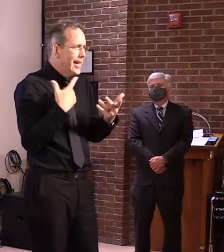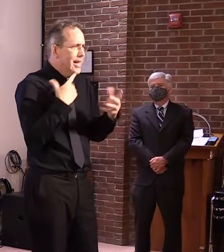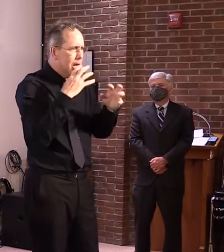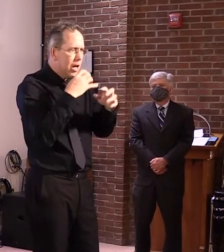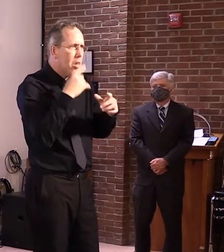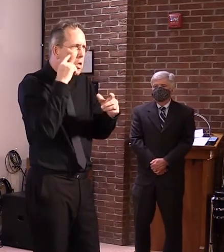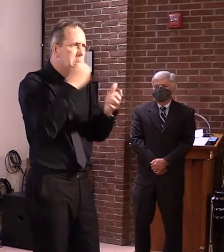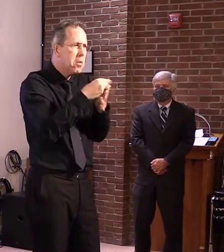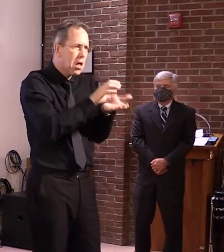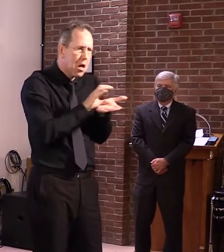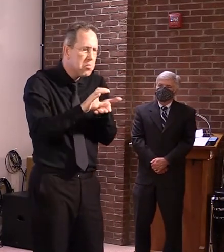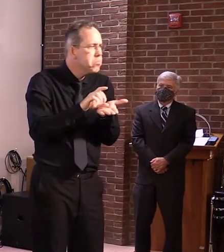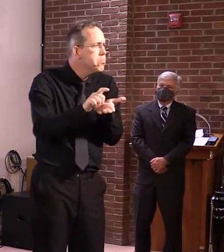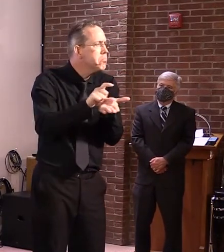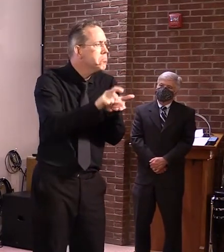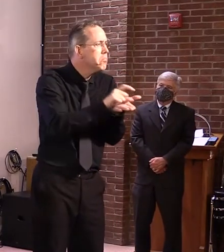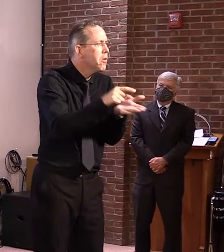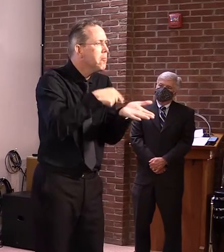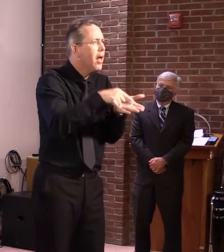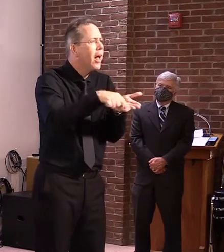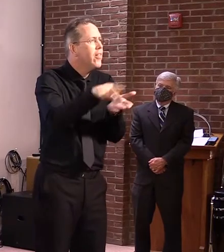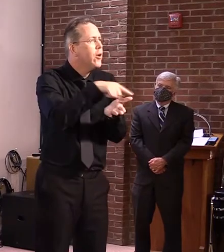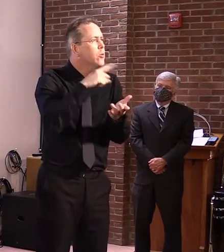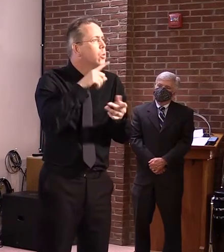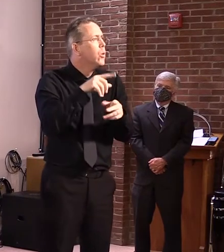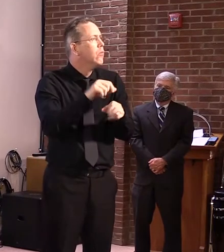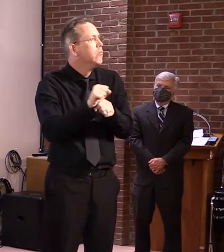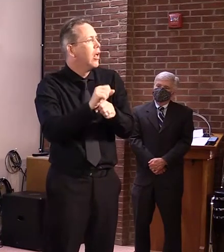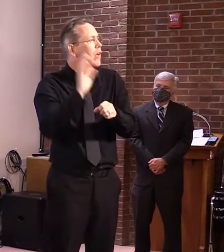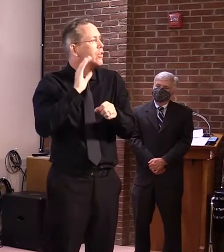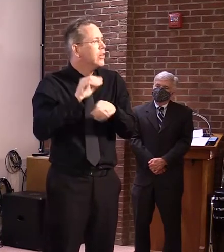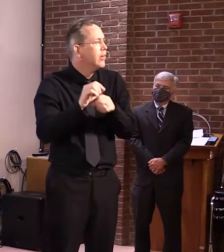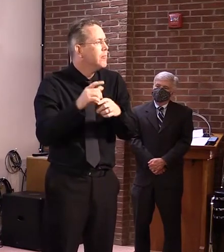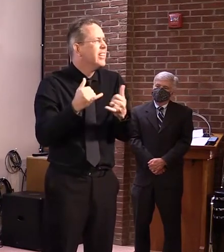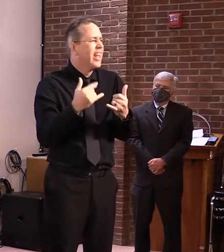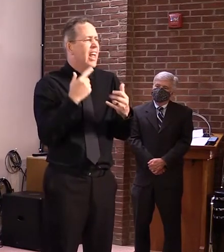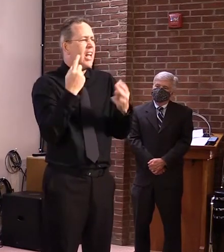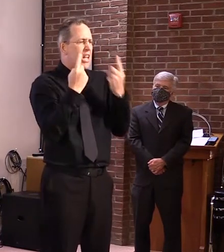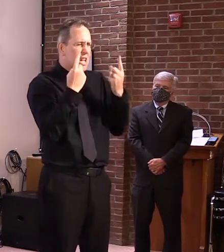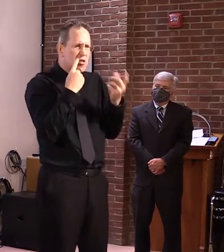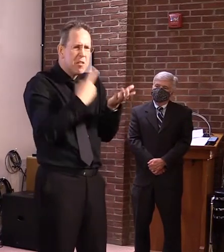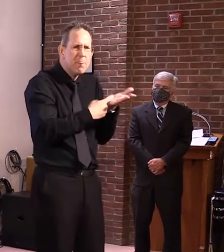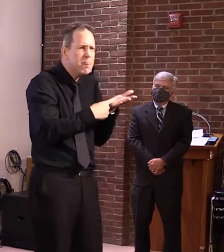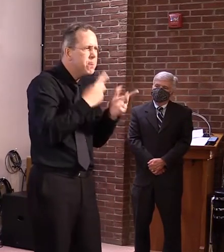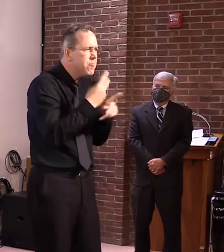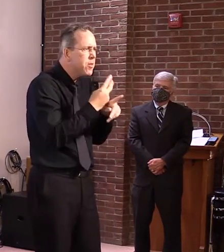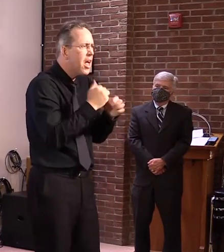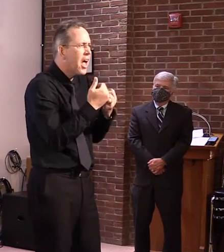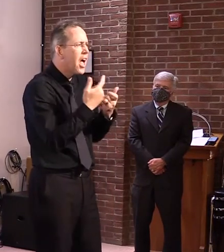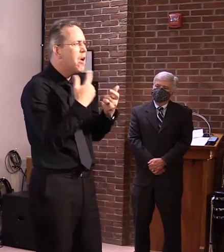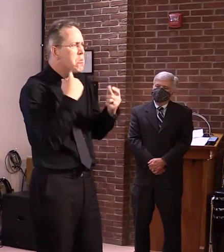or nationwide, but again, there's a lot of questions to be answered.